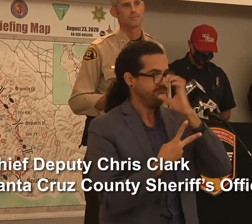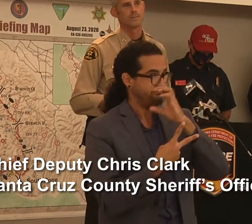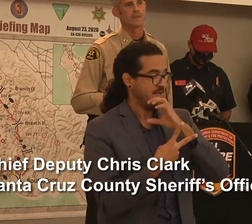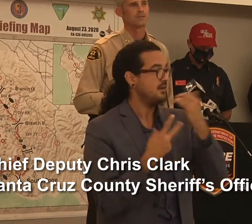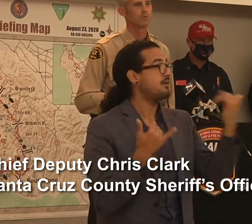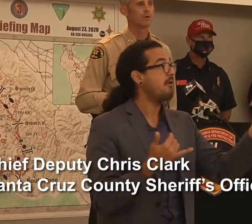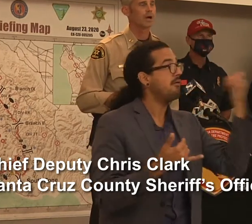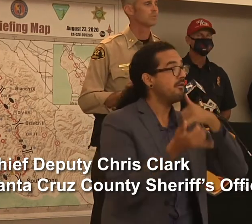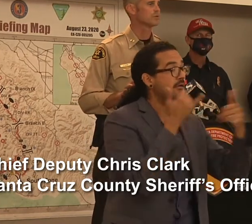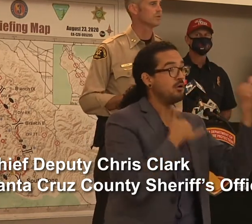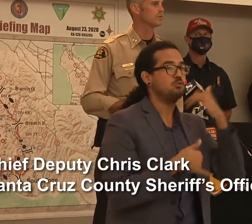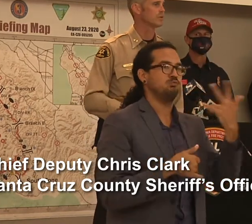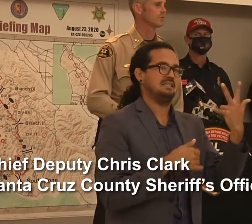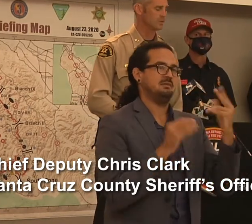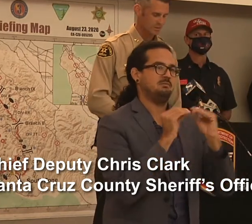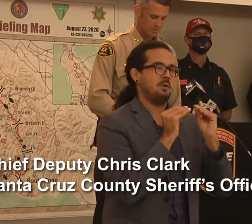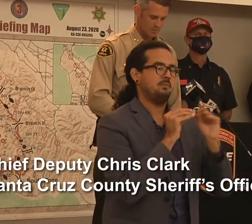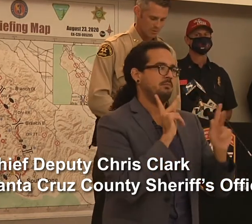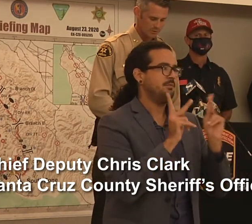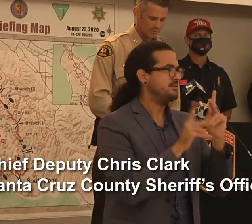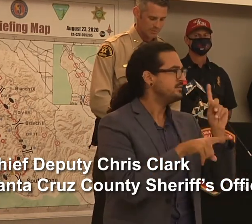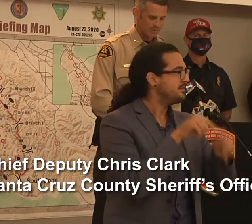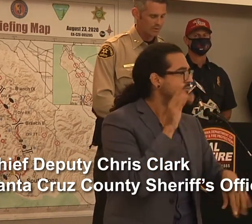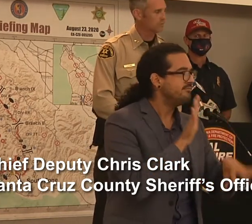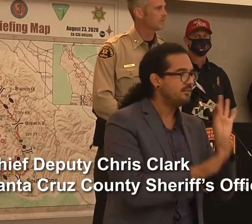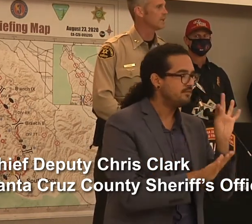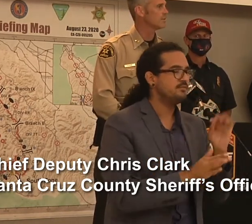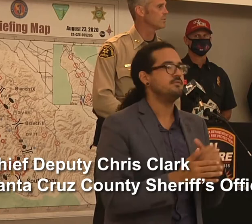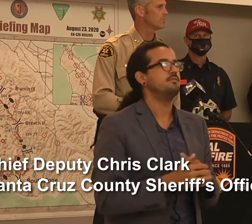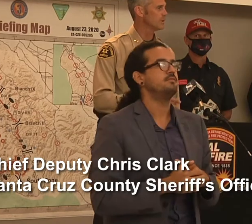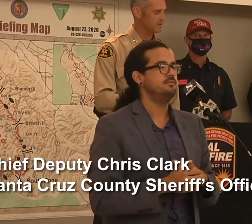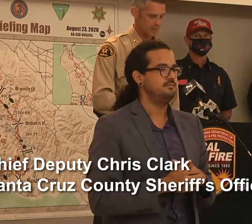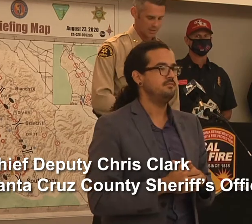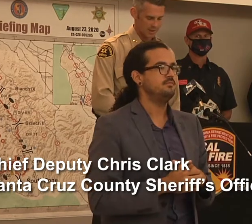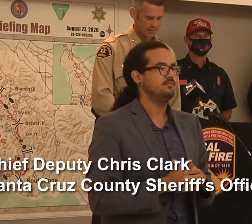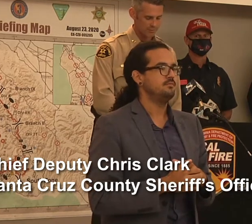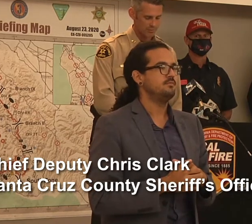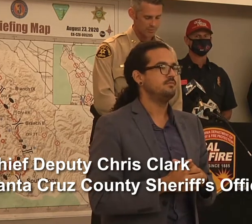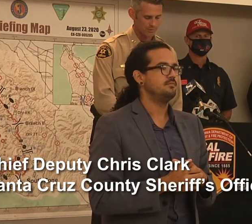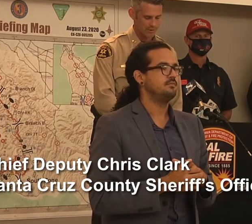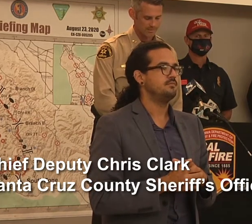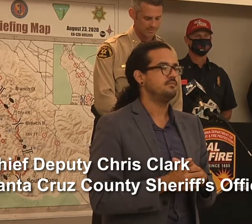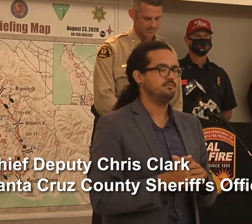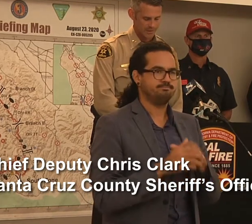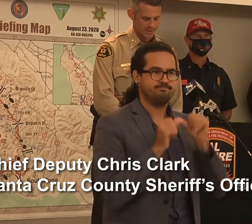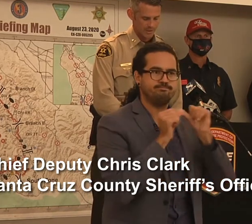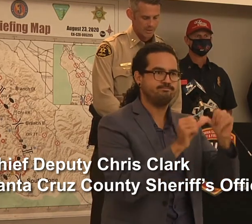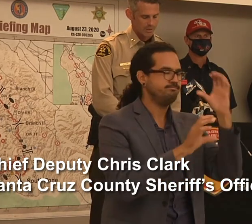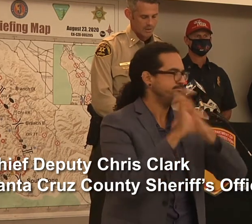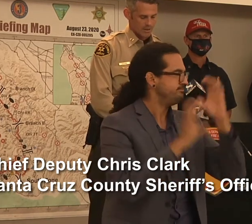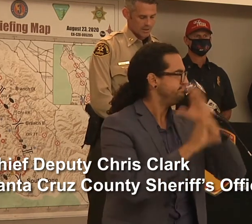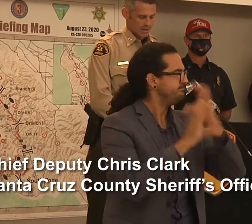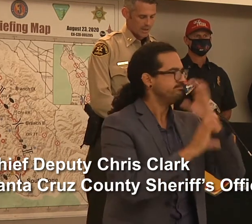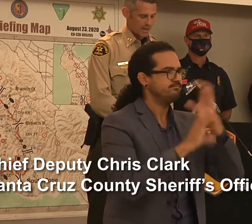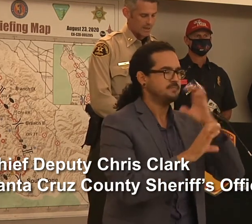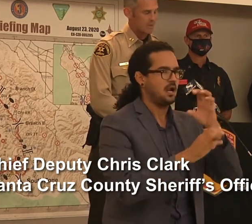cases until we're absolutely certain where these people are. And so today, that list grew to three.